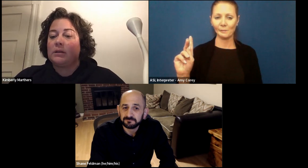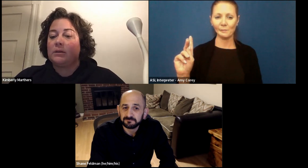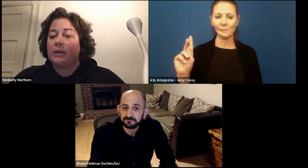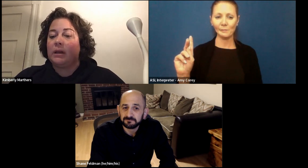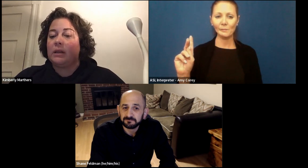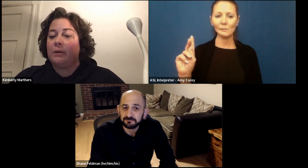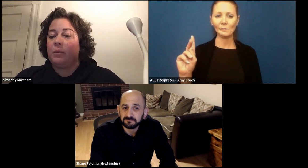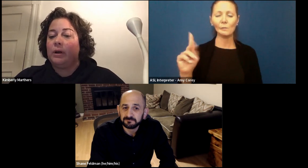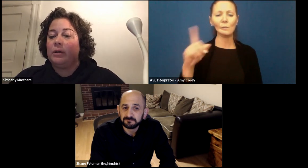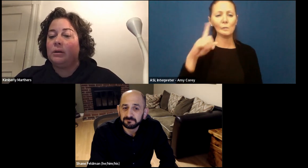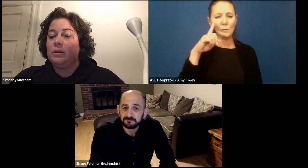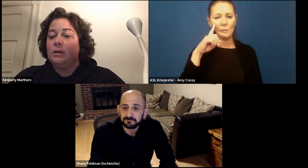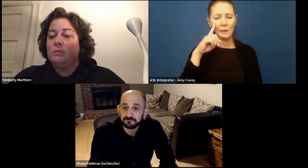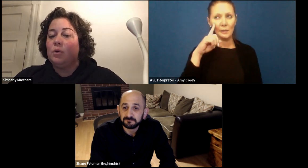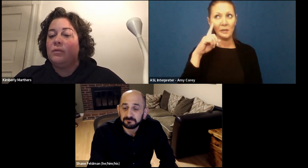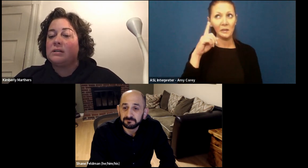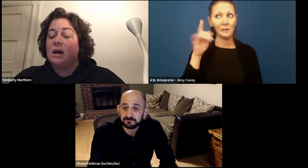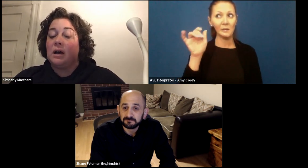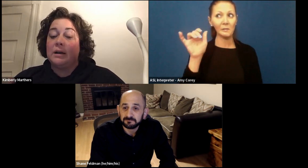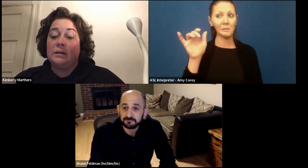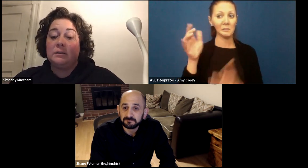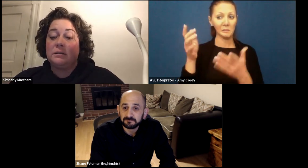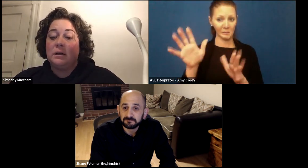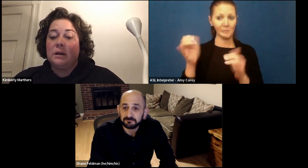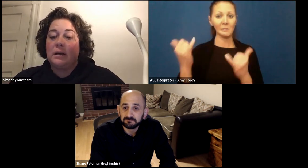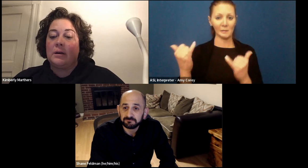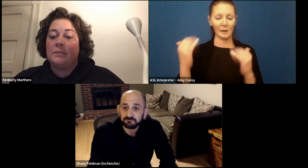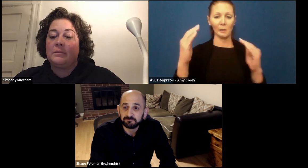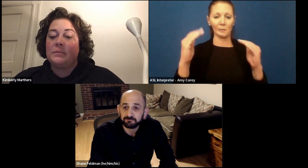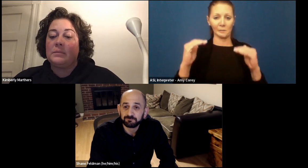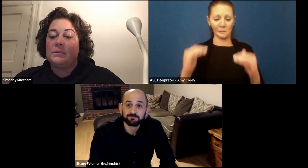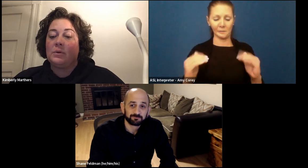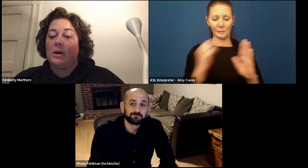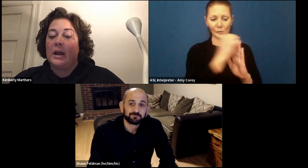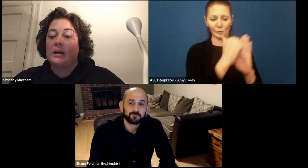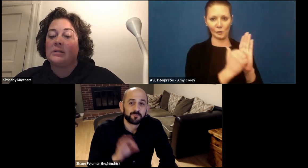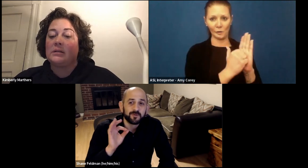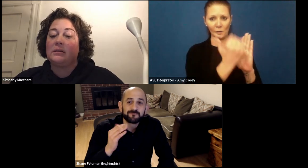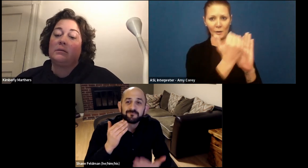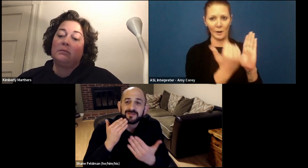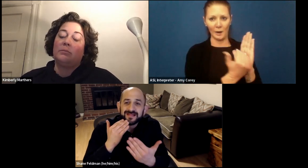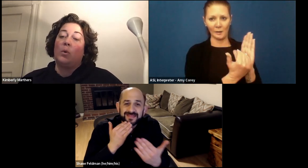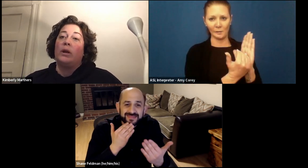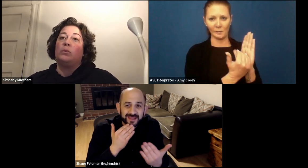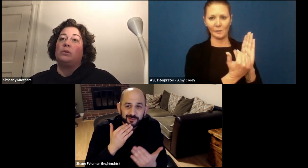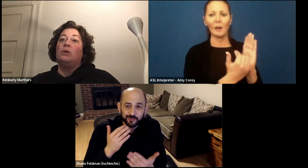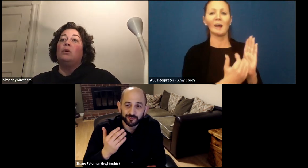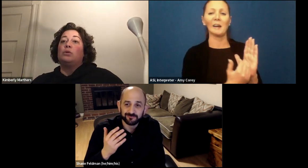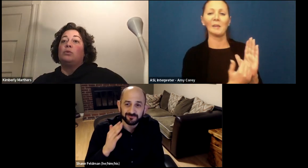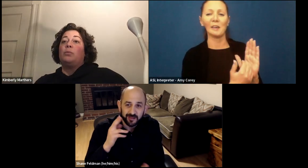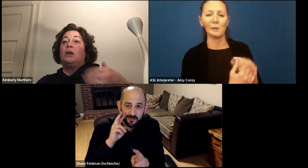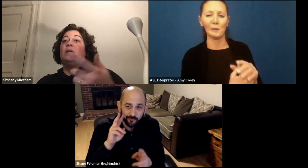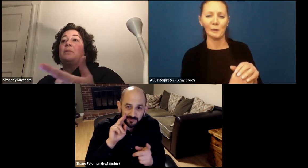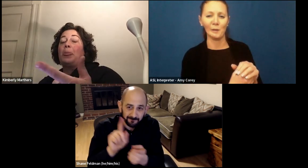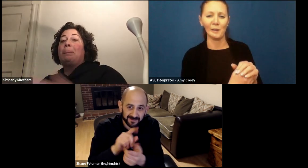Let's see. So I think that would move us on to our next point would.